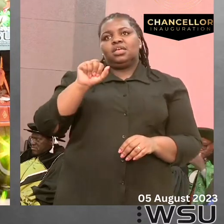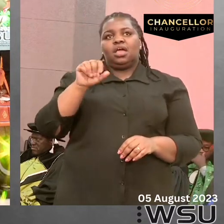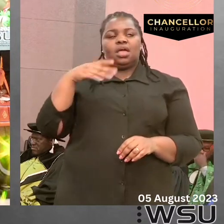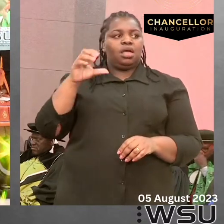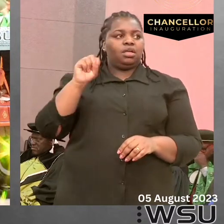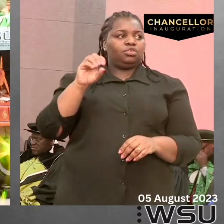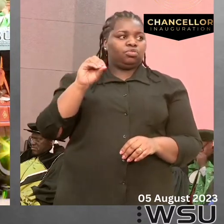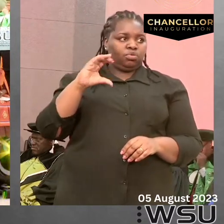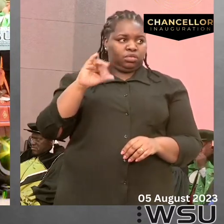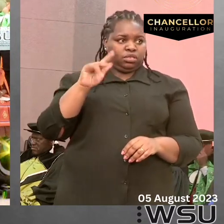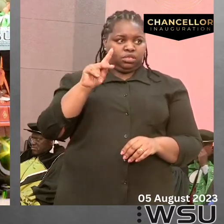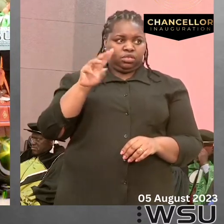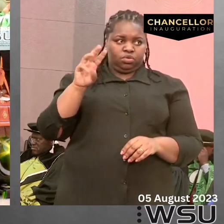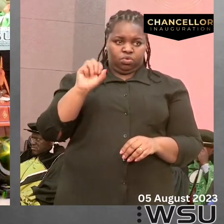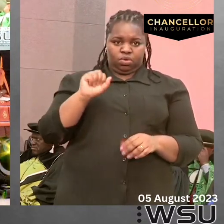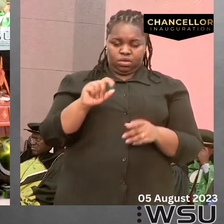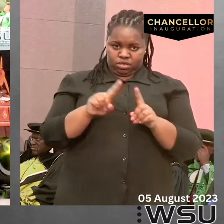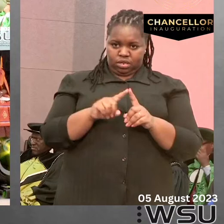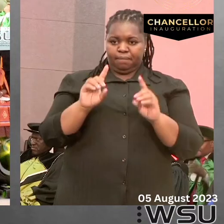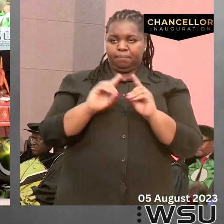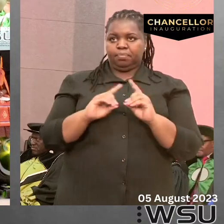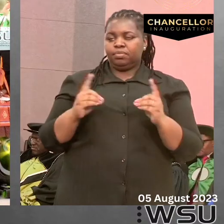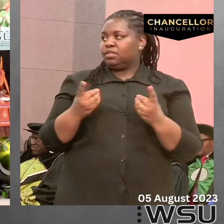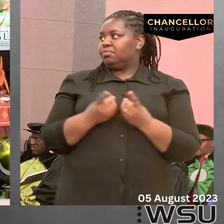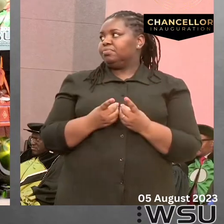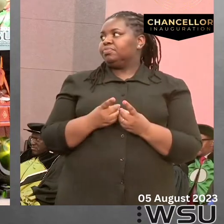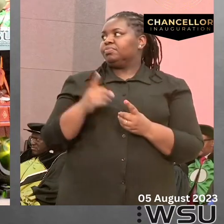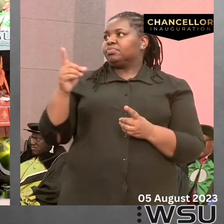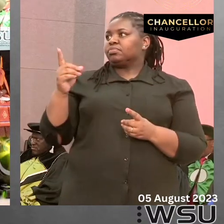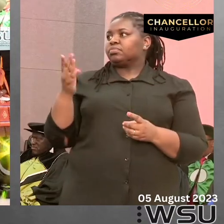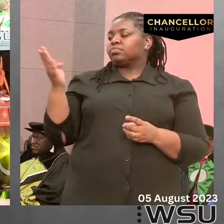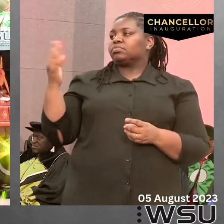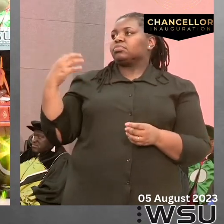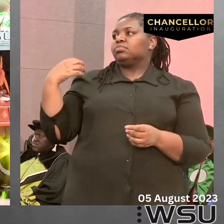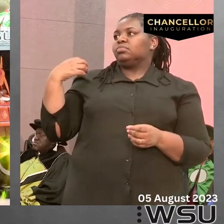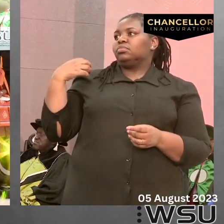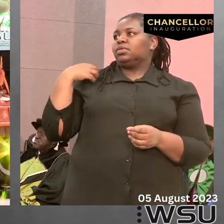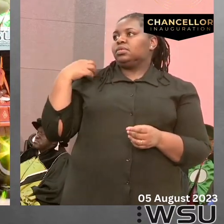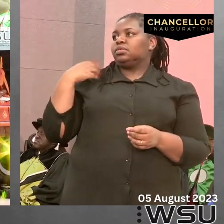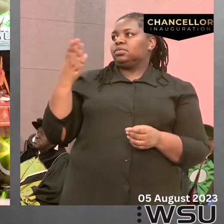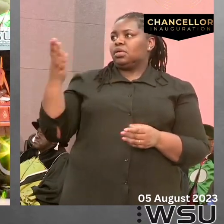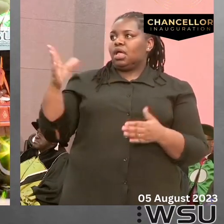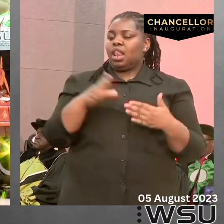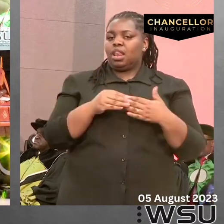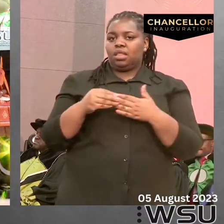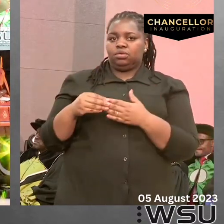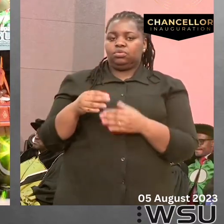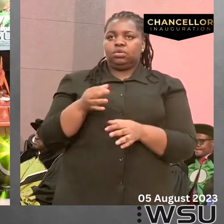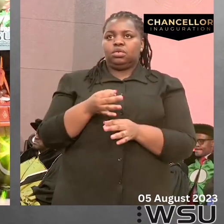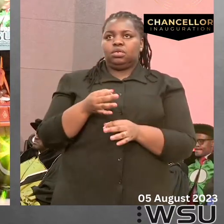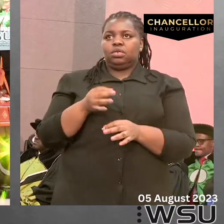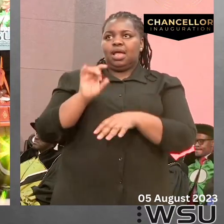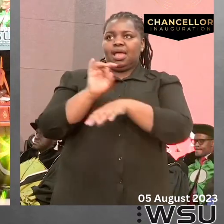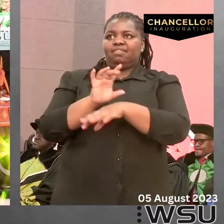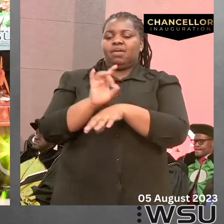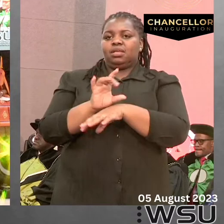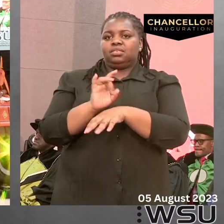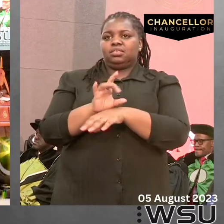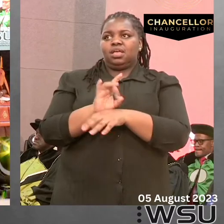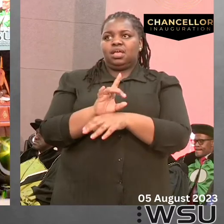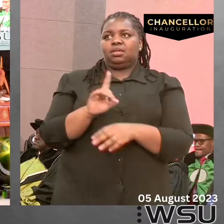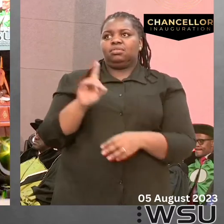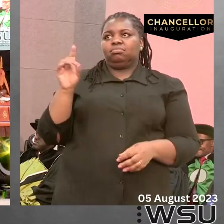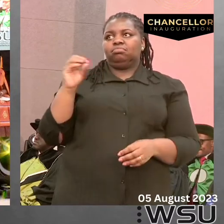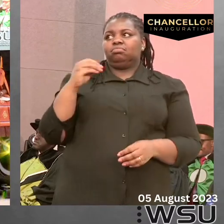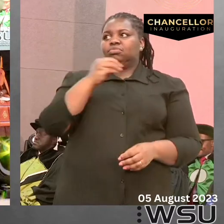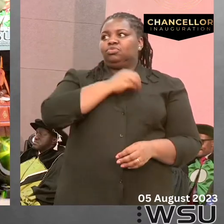left, and the department, the delegation from the ministry, led by the advisor to the